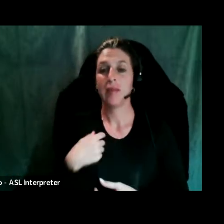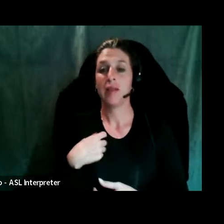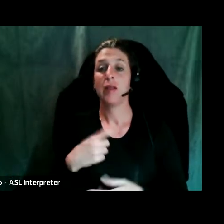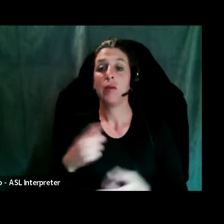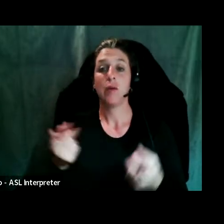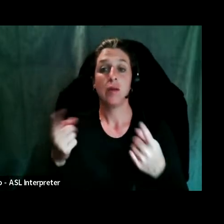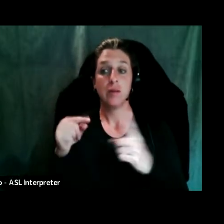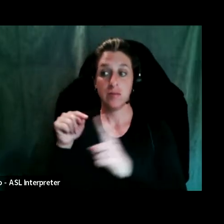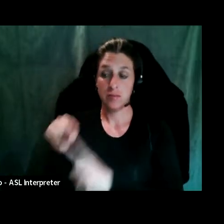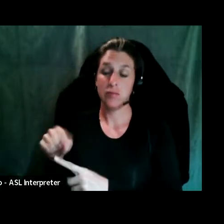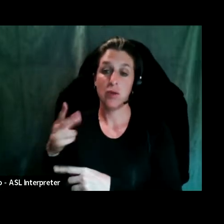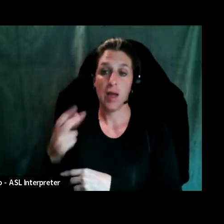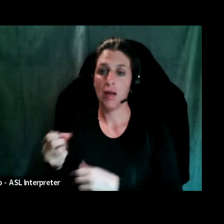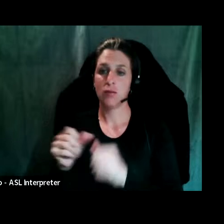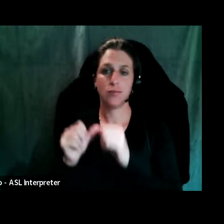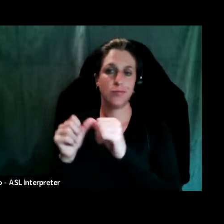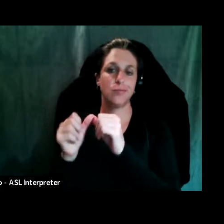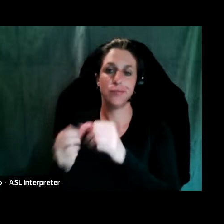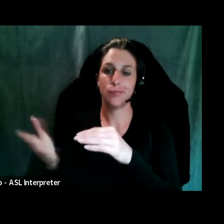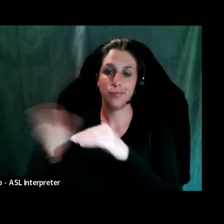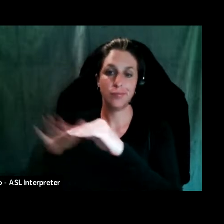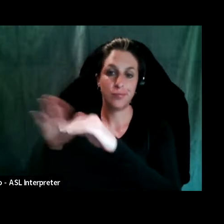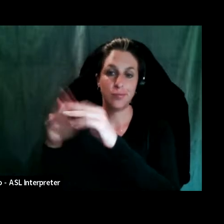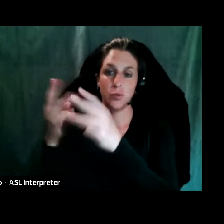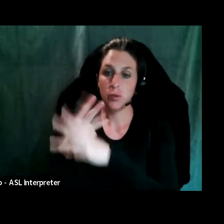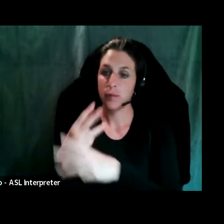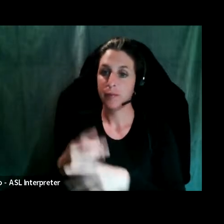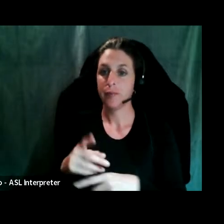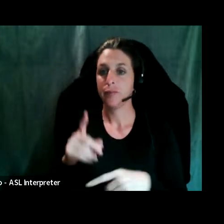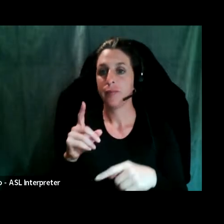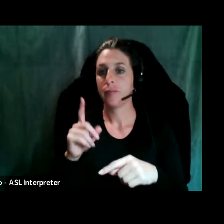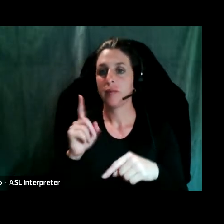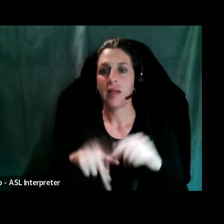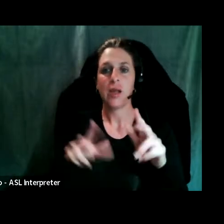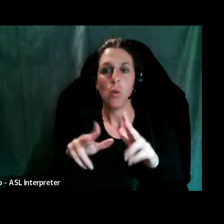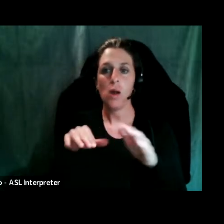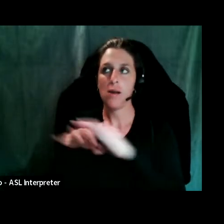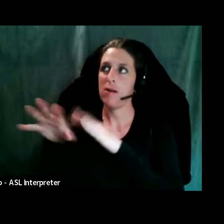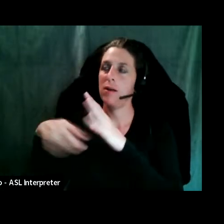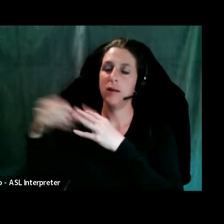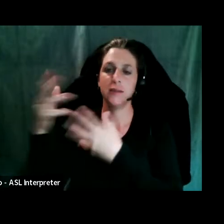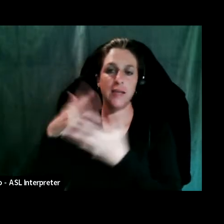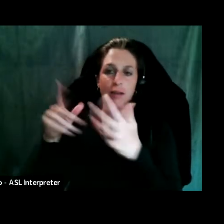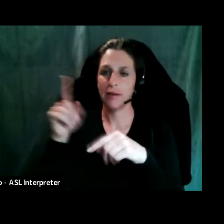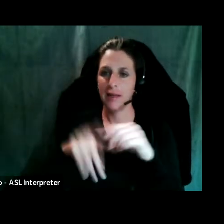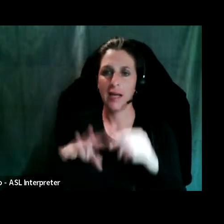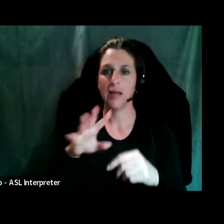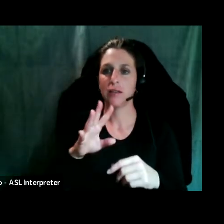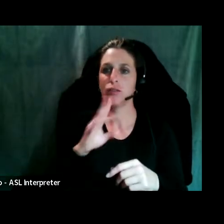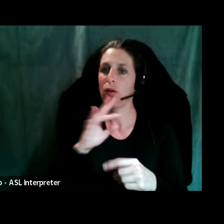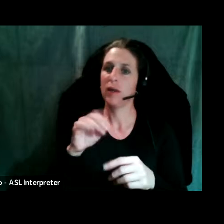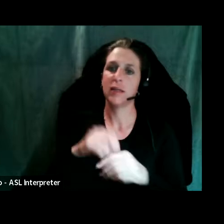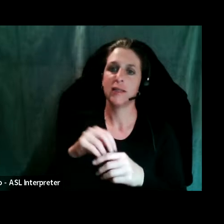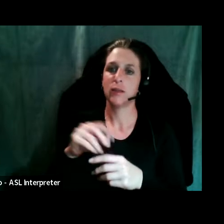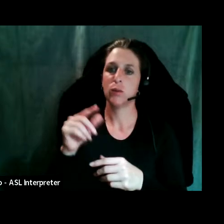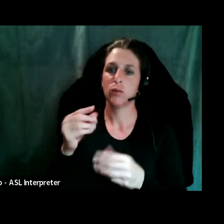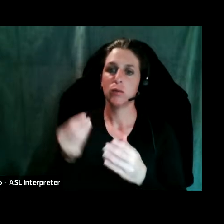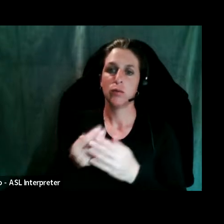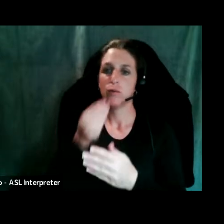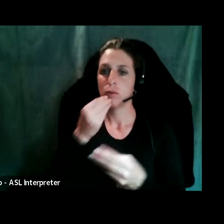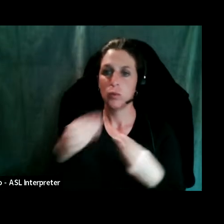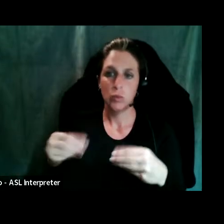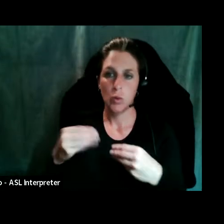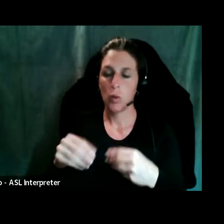it's just perpetuating. And you can't go to the workplace. You can't walk out in society and say that in a grocery store. You can't say that at